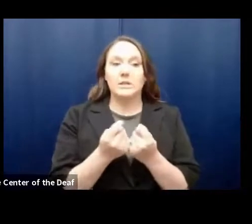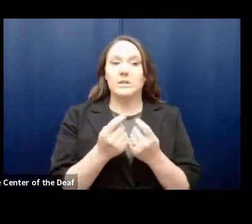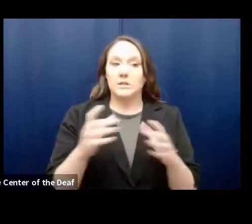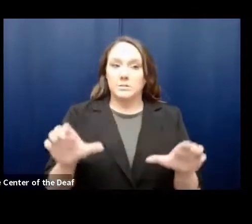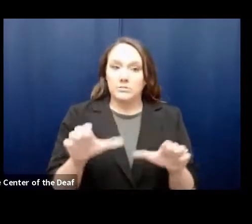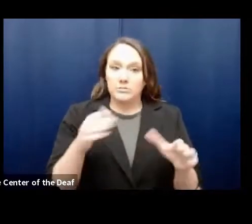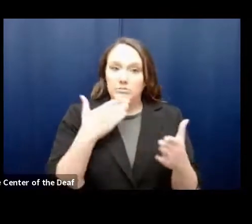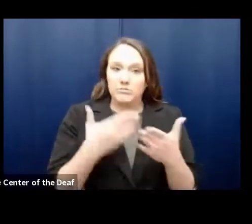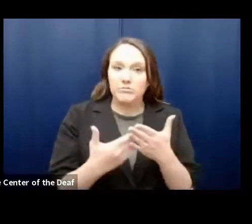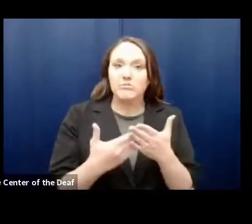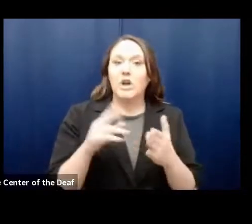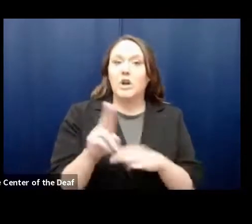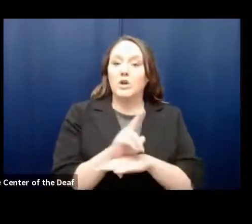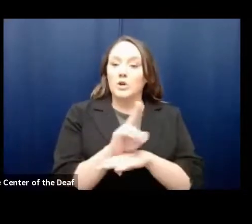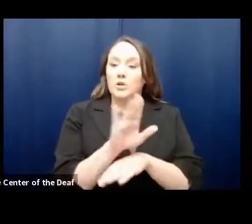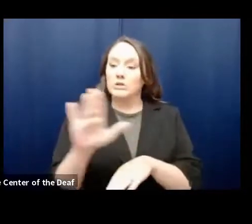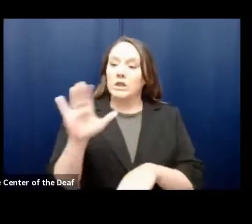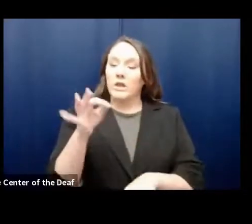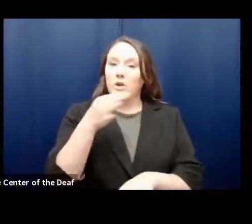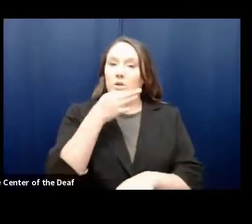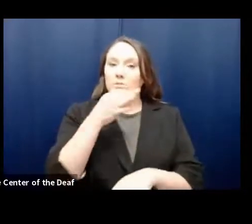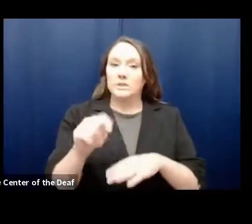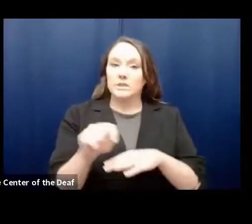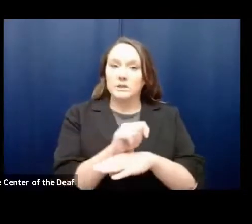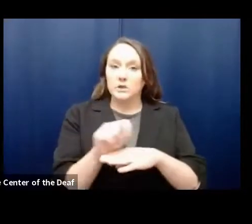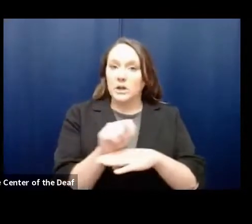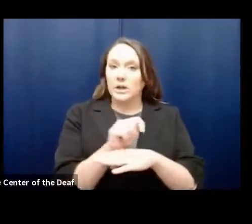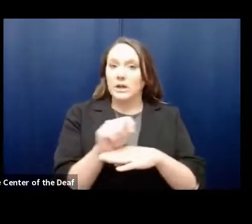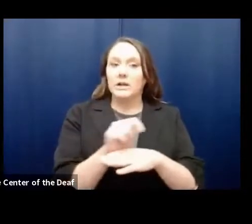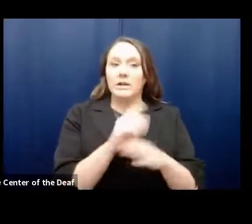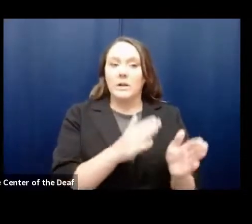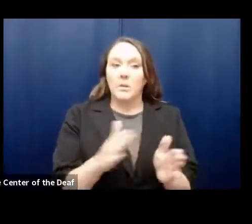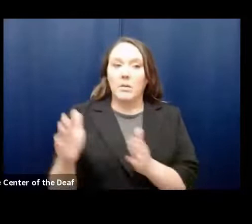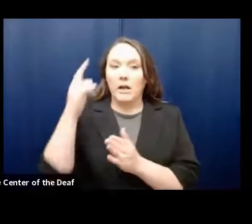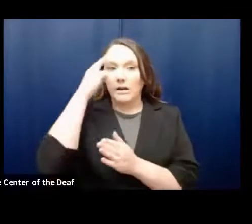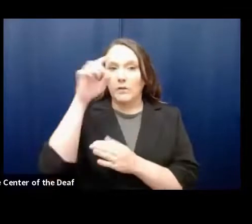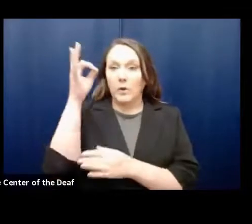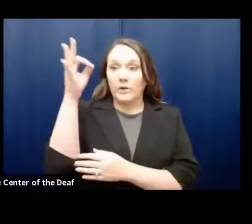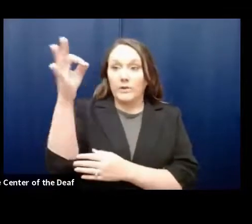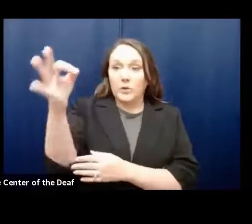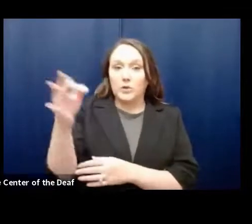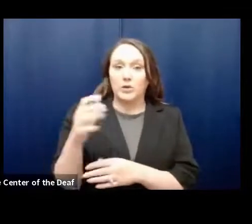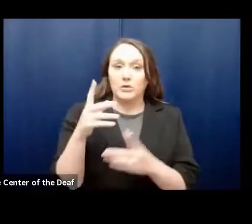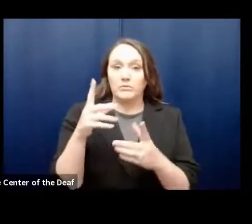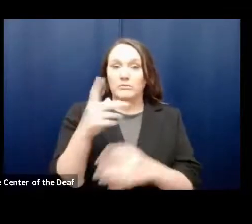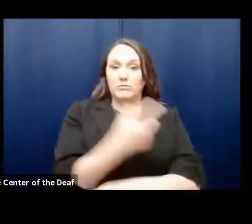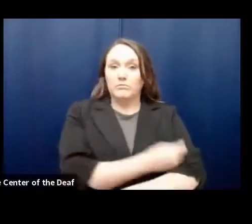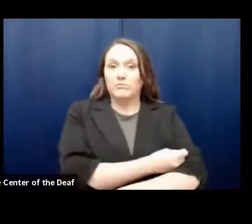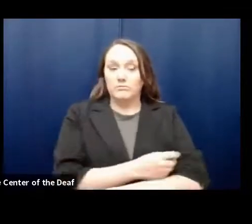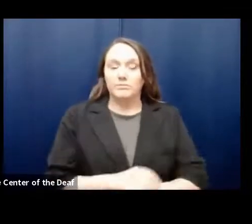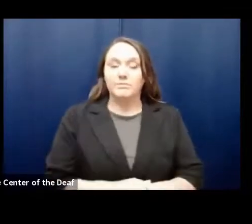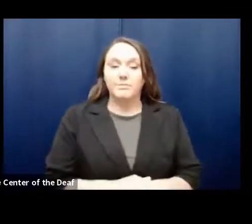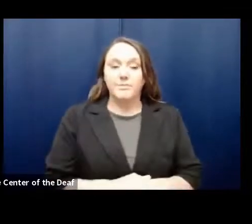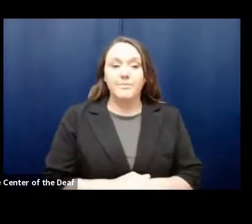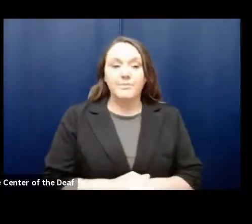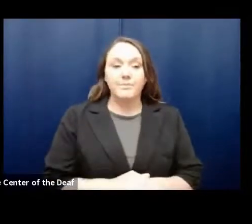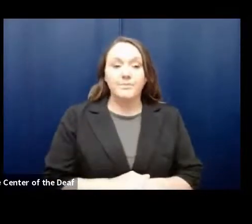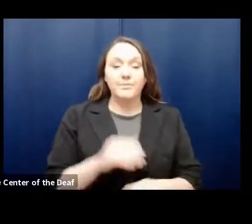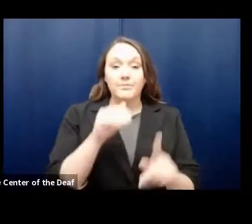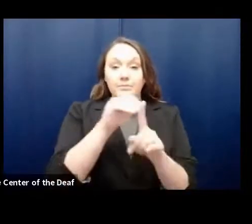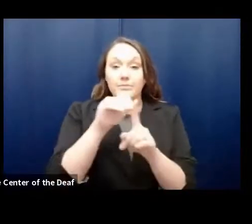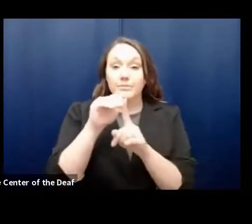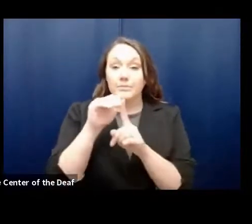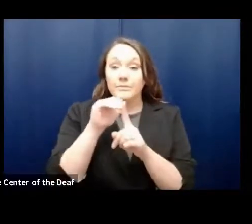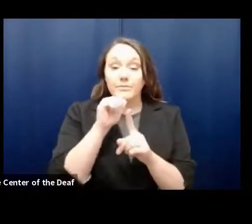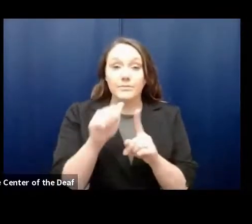their expertise and training as we plan ahead for future distribution. As a reminder, we are